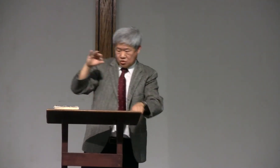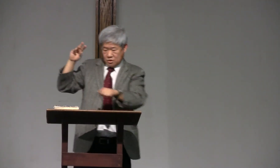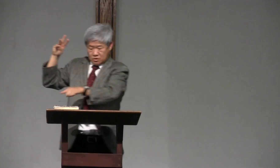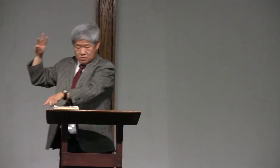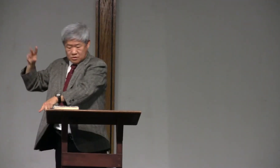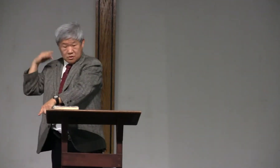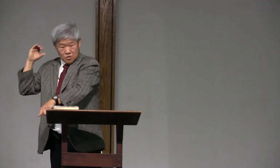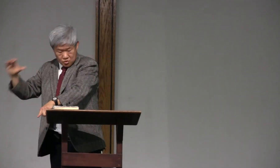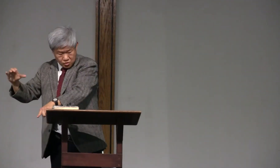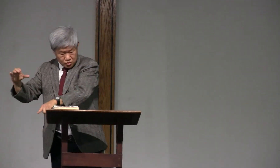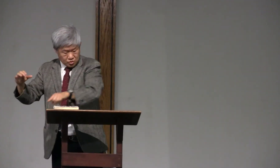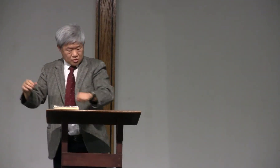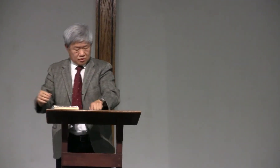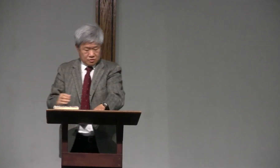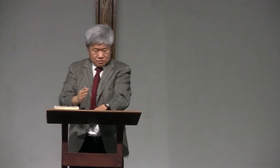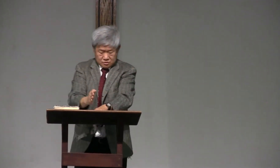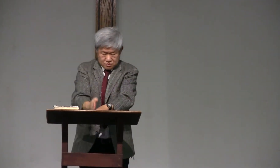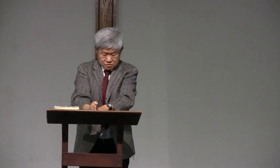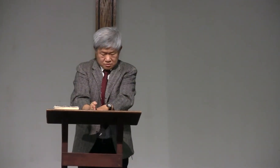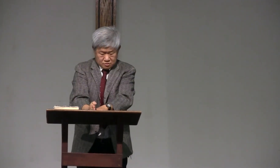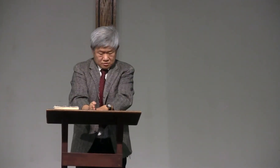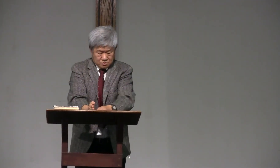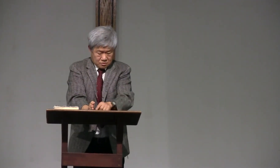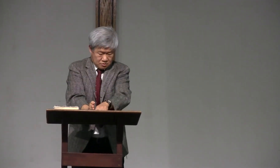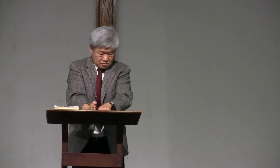Now here's Kansas City, there's Washington, D.C.,